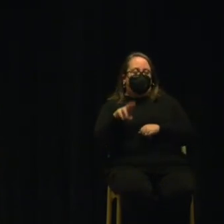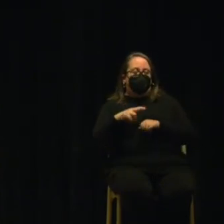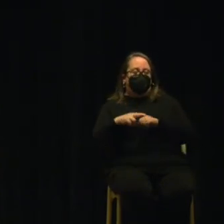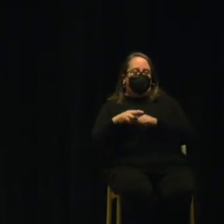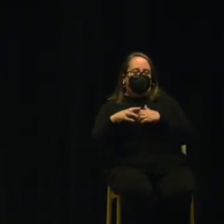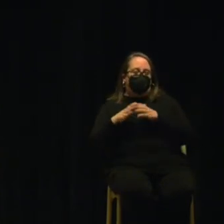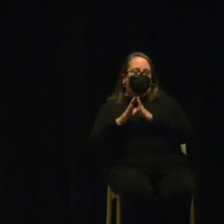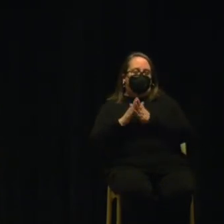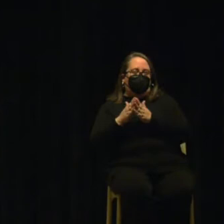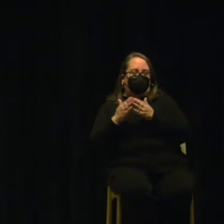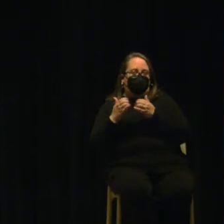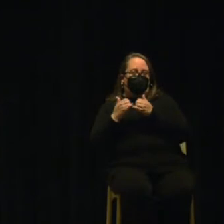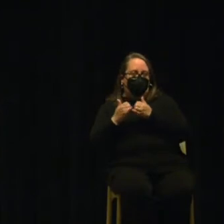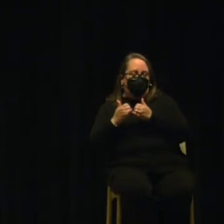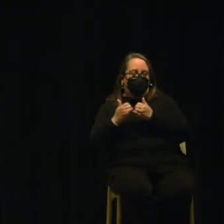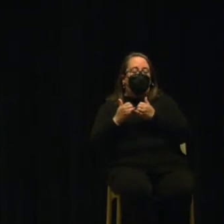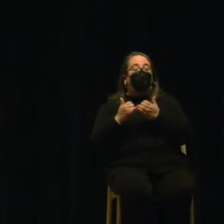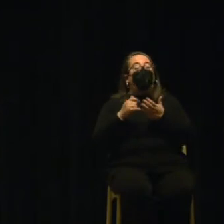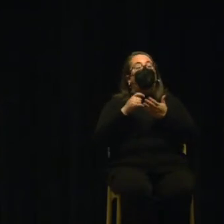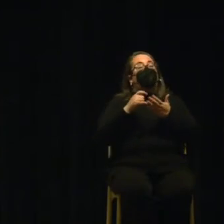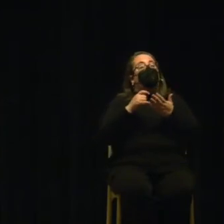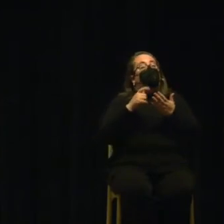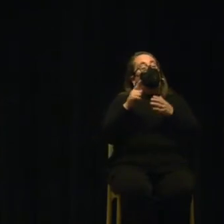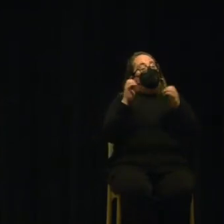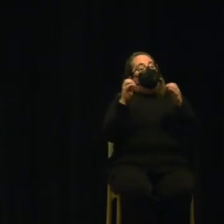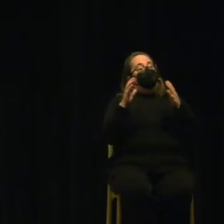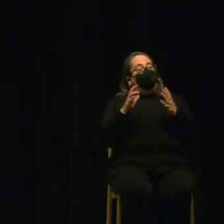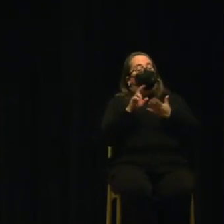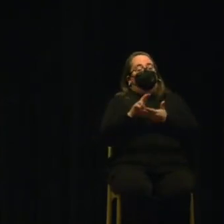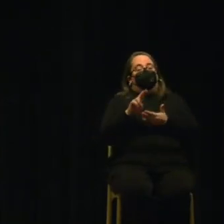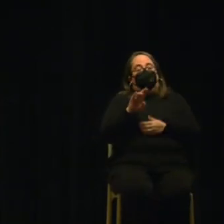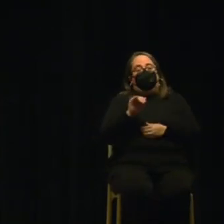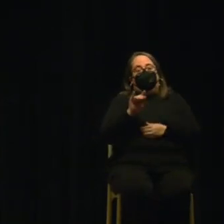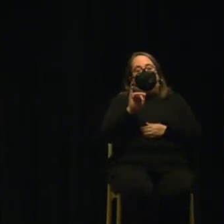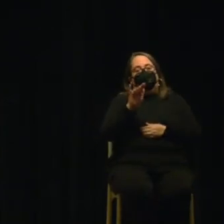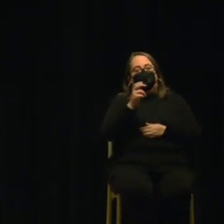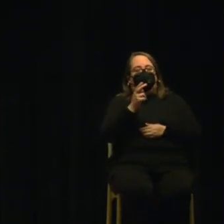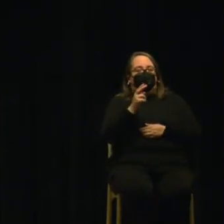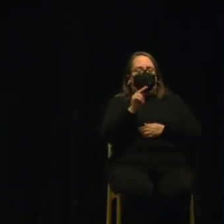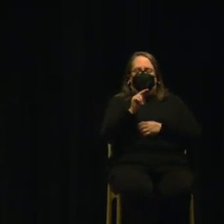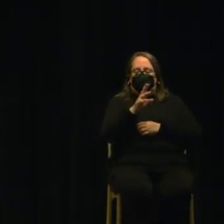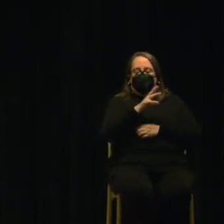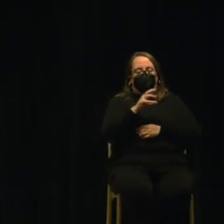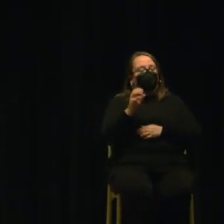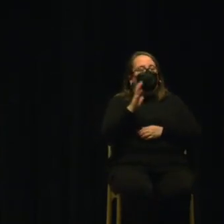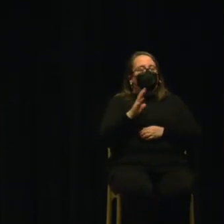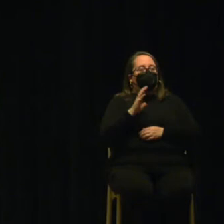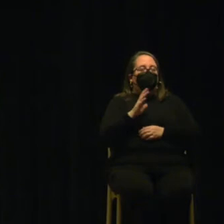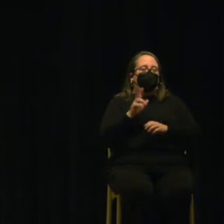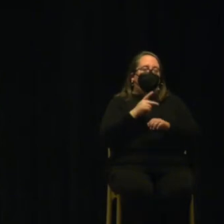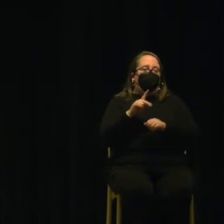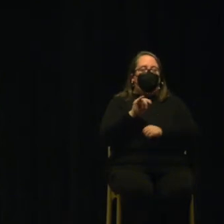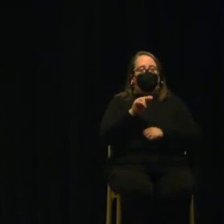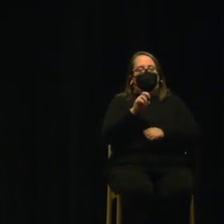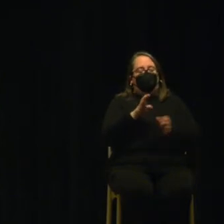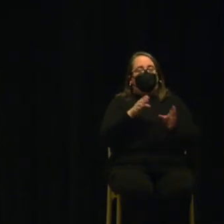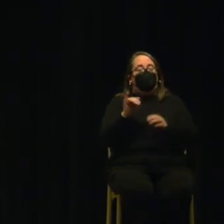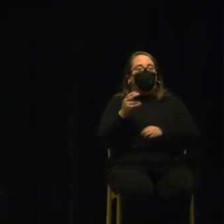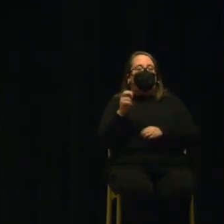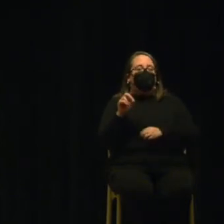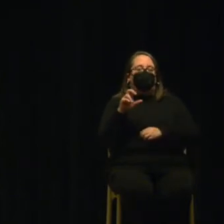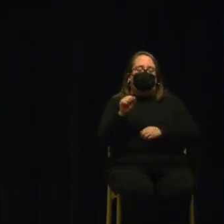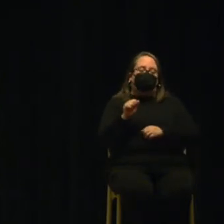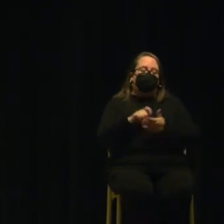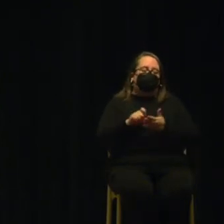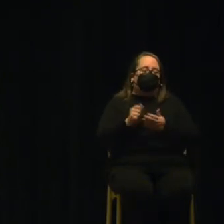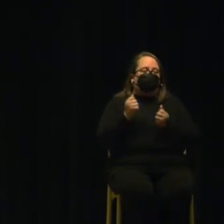English professor at Indiana University Bloomington and a former poet laureate of the state of Indiana. Jason Reynolds is the author of several